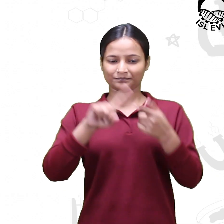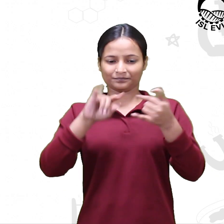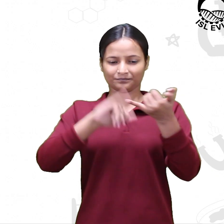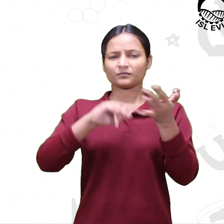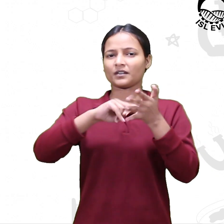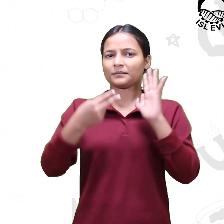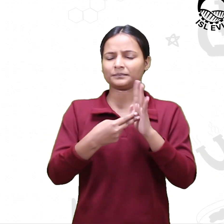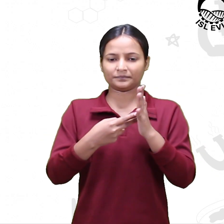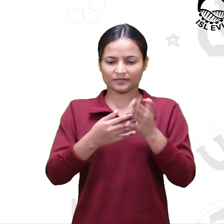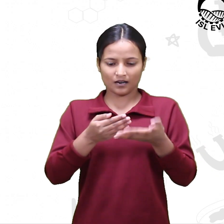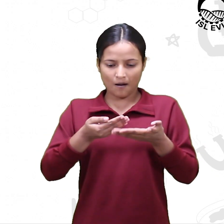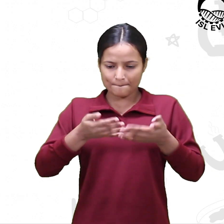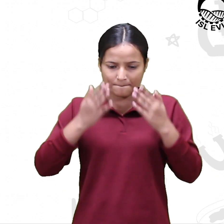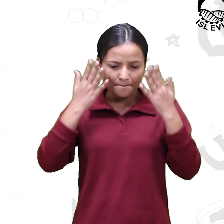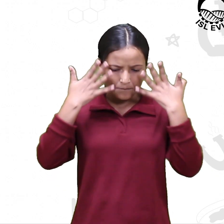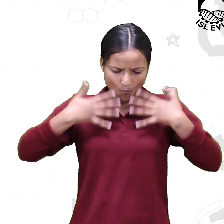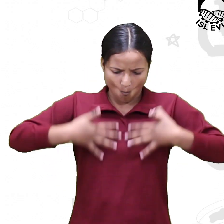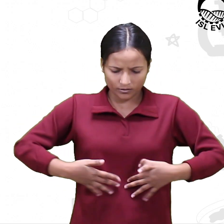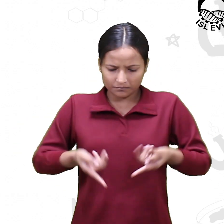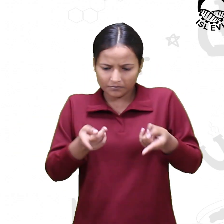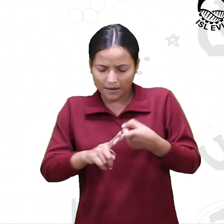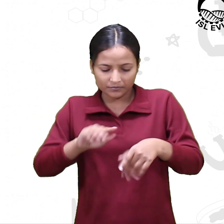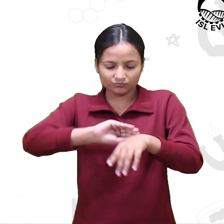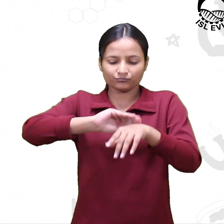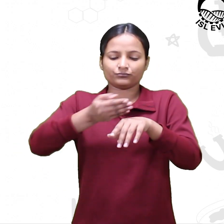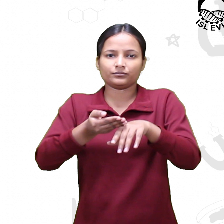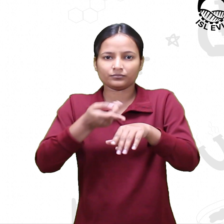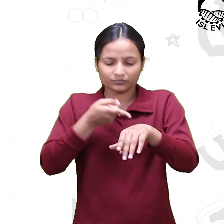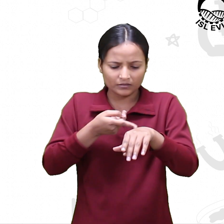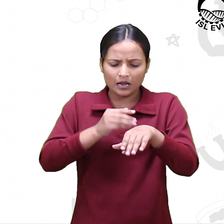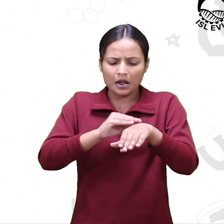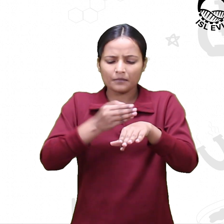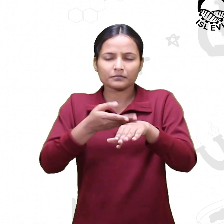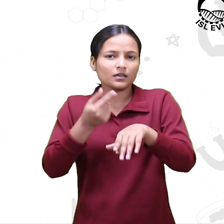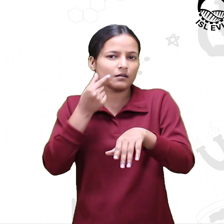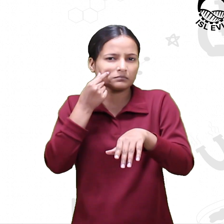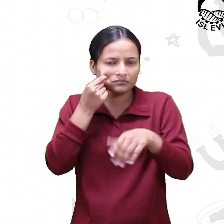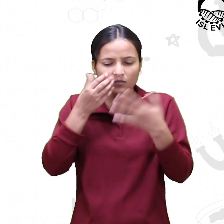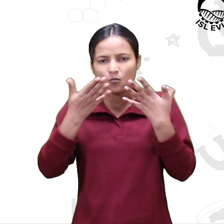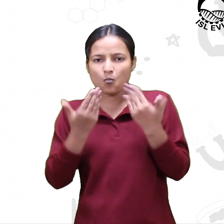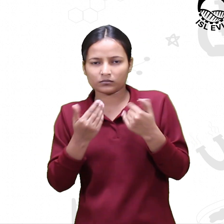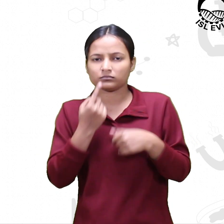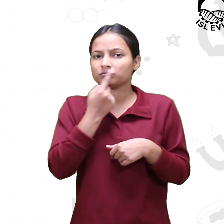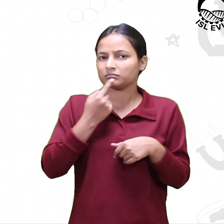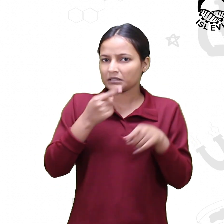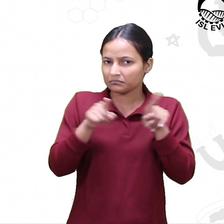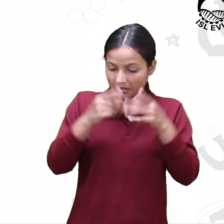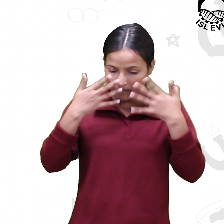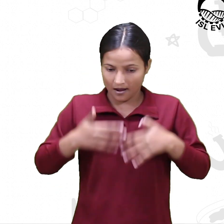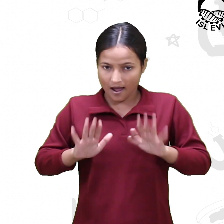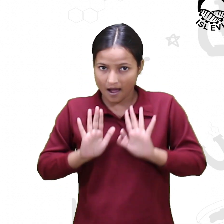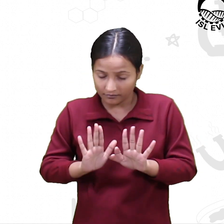growth where the pigment cells in the skin tend to form a cluster. They can appear on the